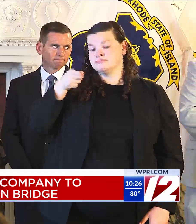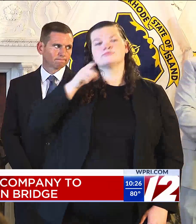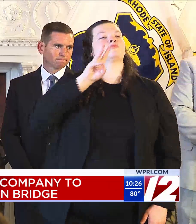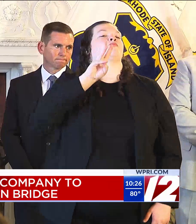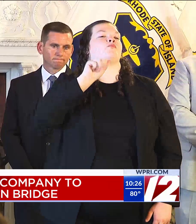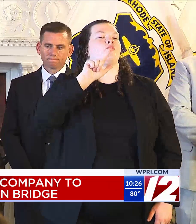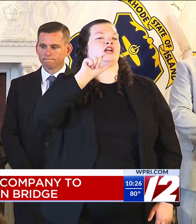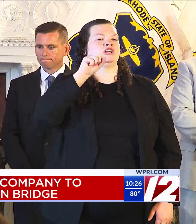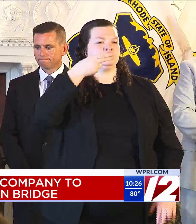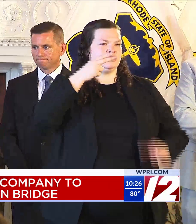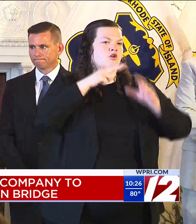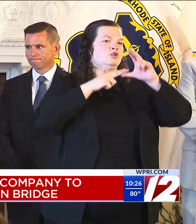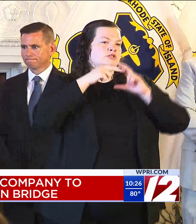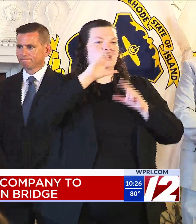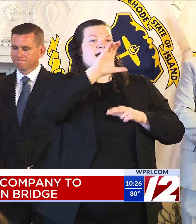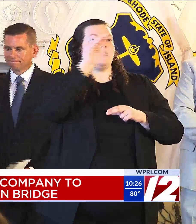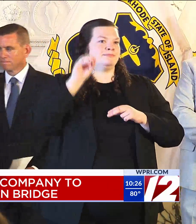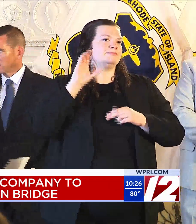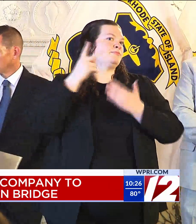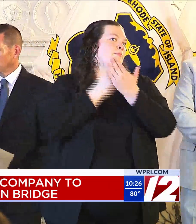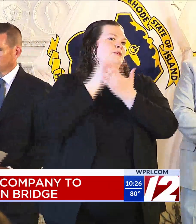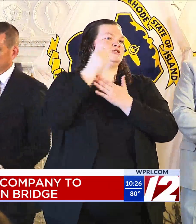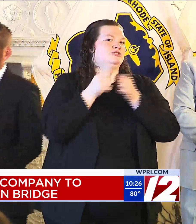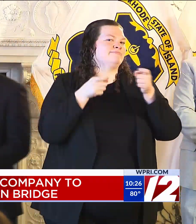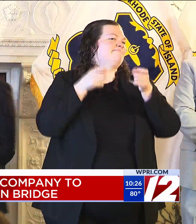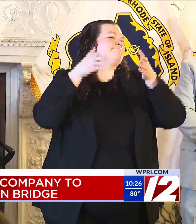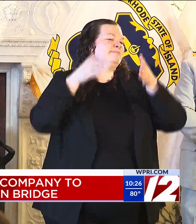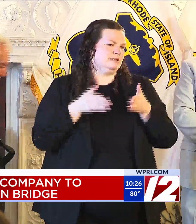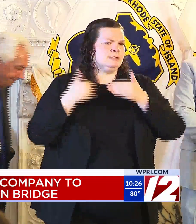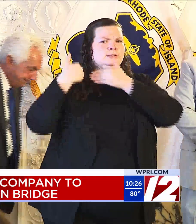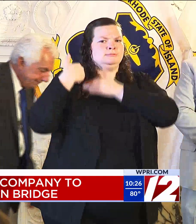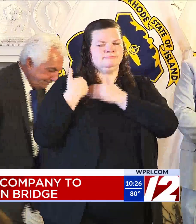for making that happen. Chuck?